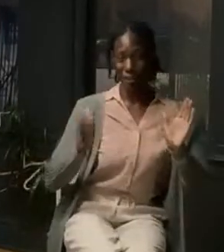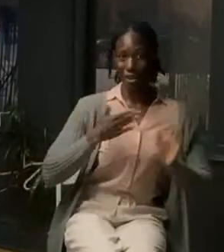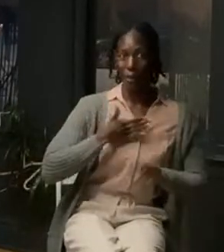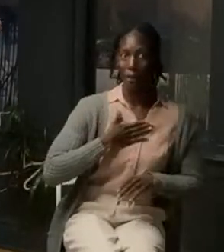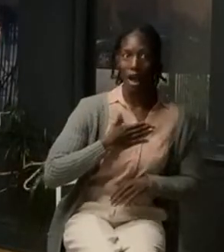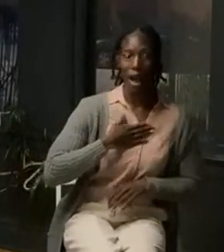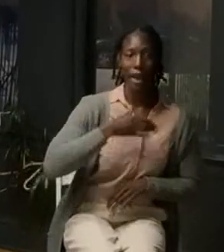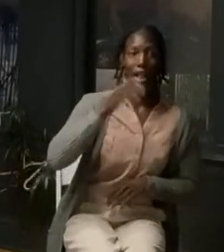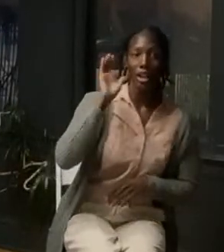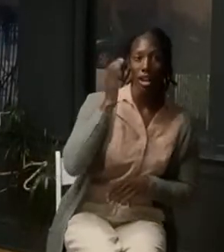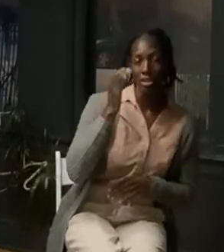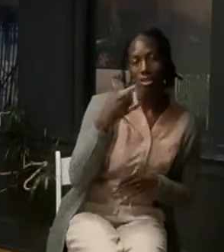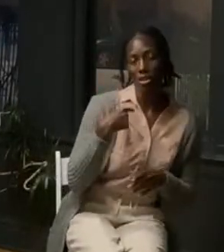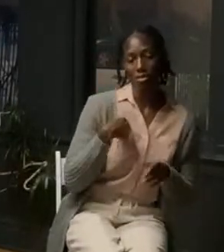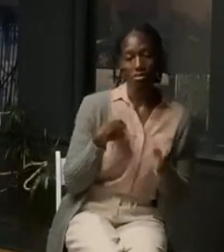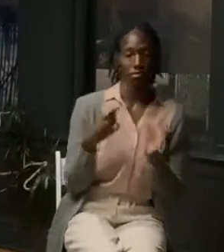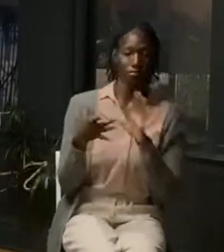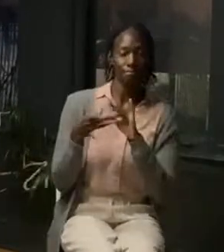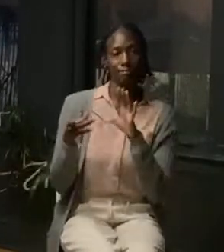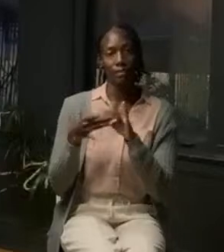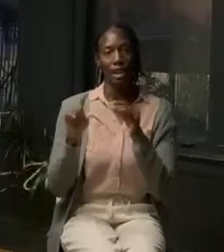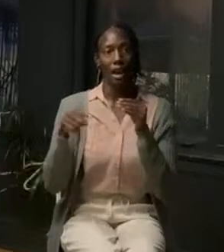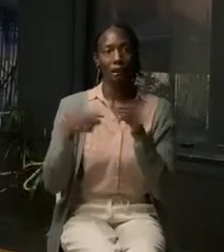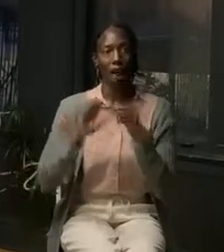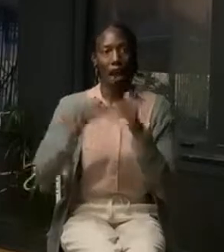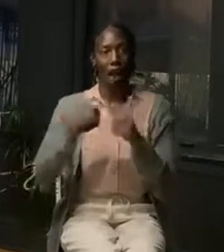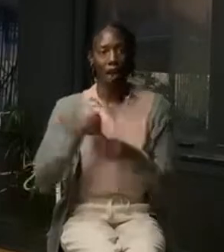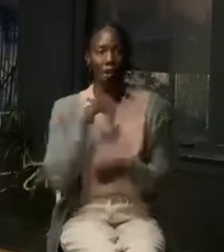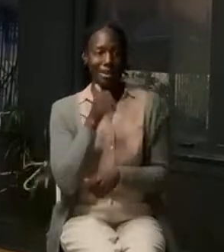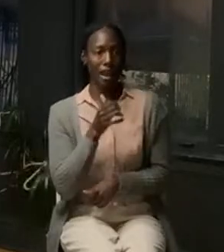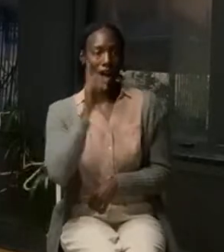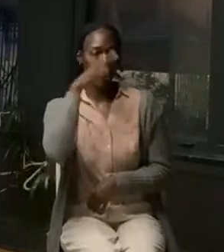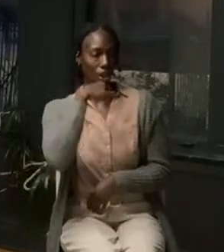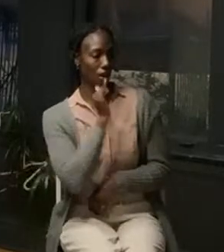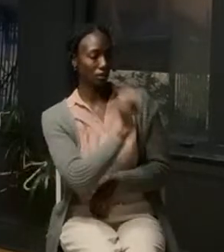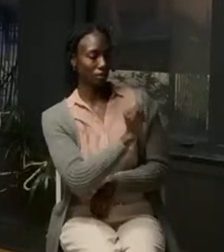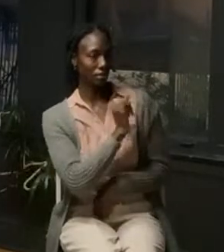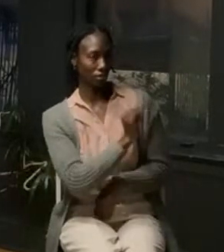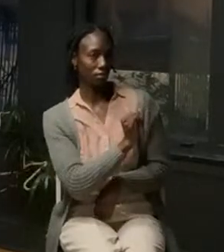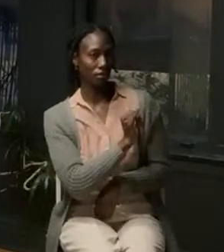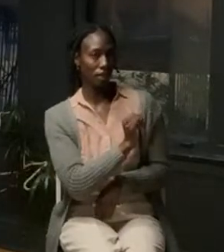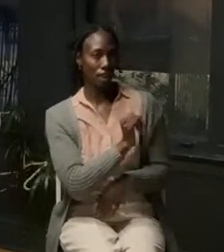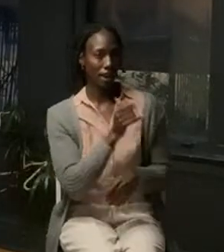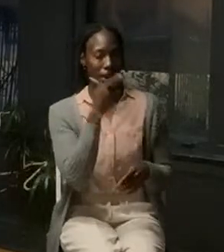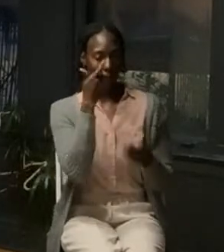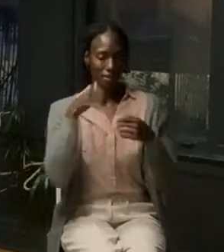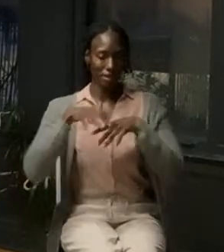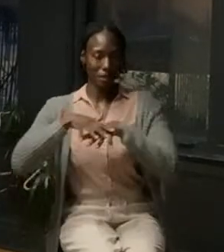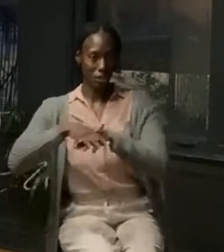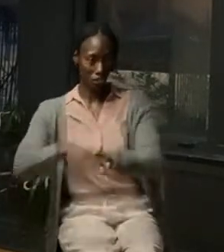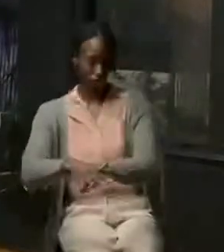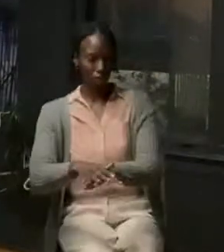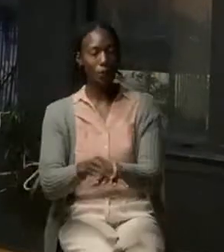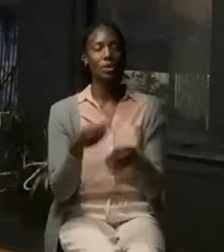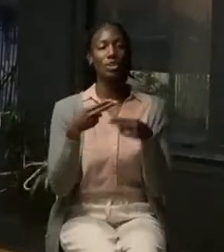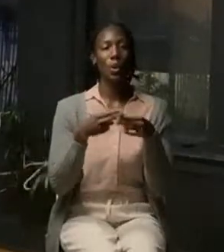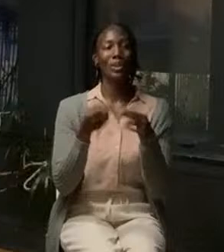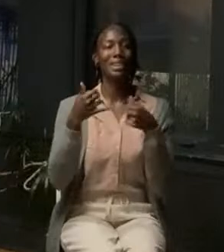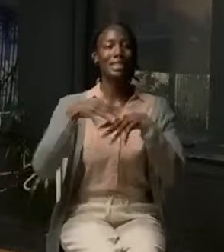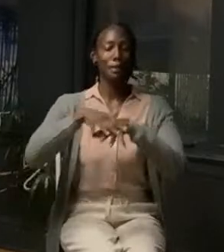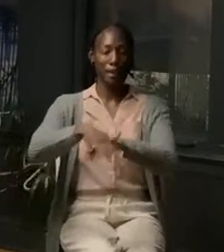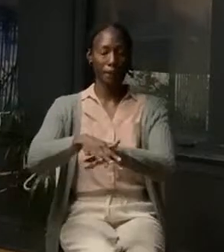me just talking about how I don't look like my cousins because of assimilation, all of that. This is called assimilate.